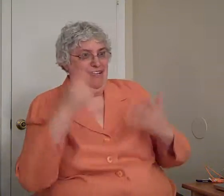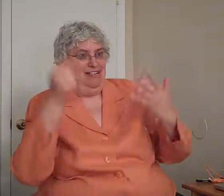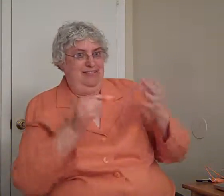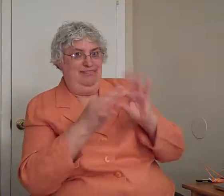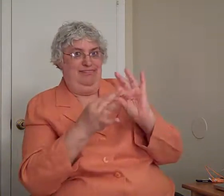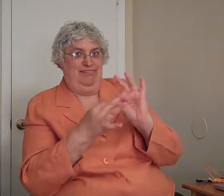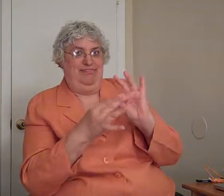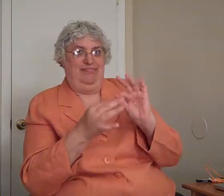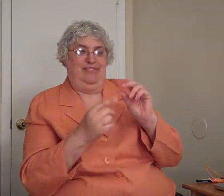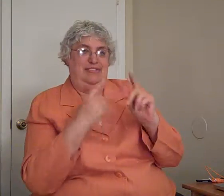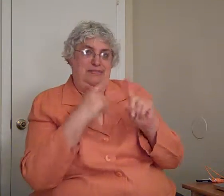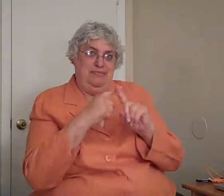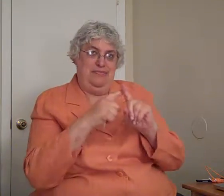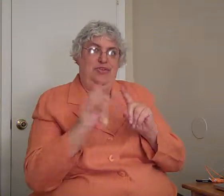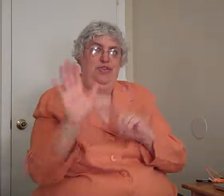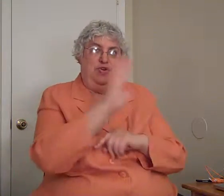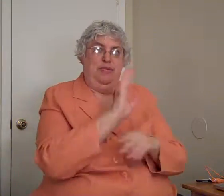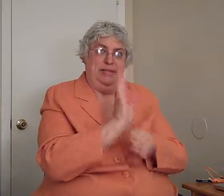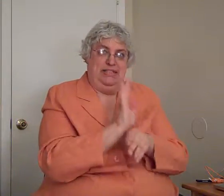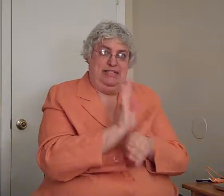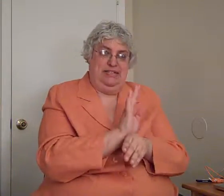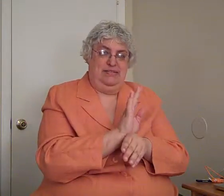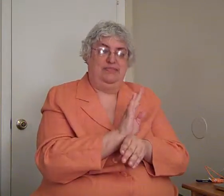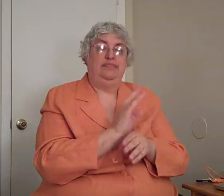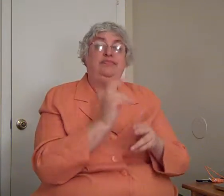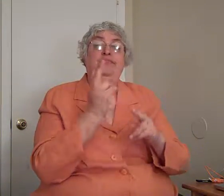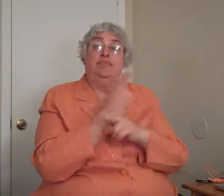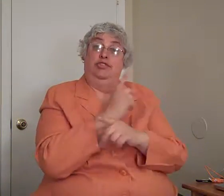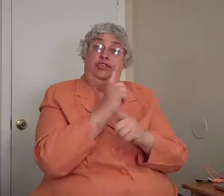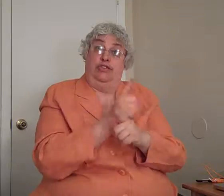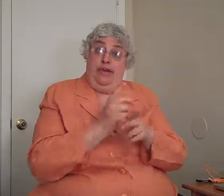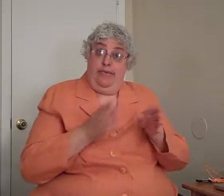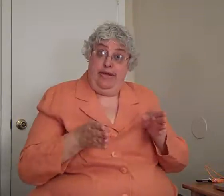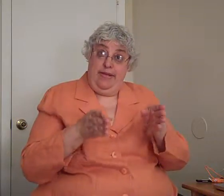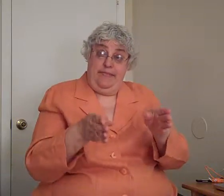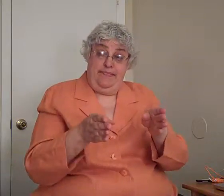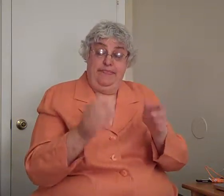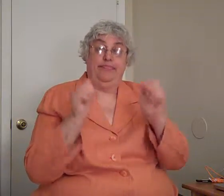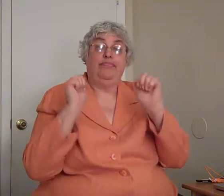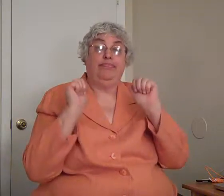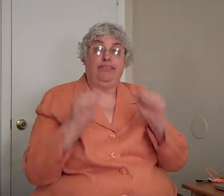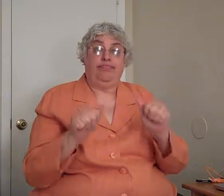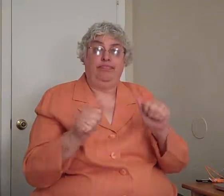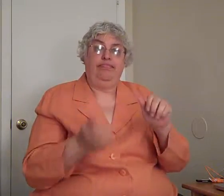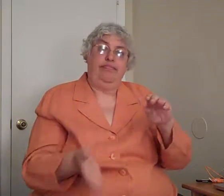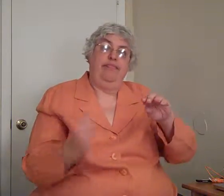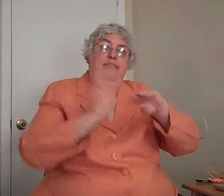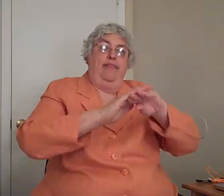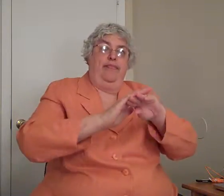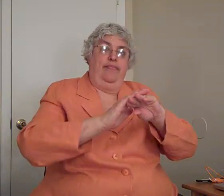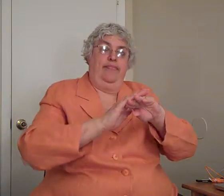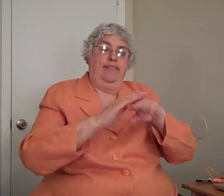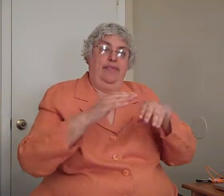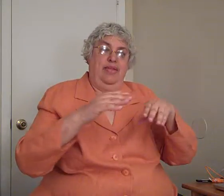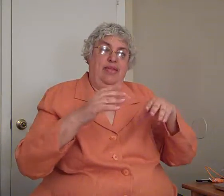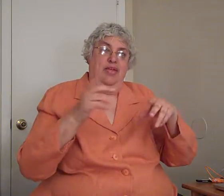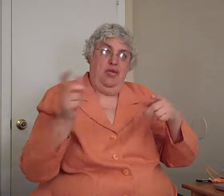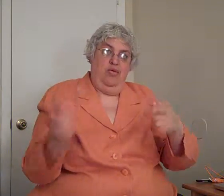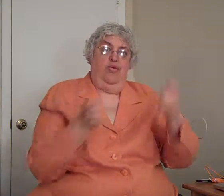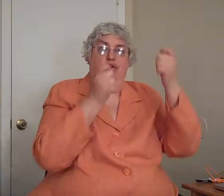your advertising. And when you use these correctly, you can literally boost the results of your marketing and recruiting efforts by leaps